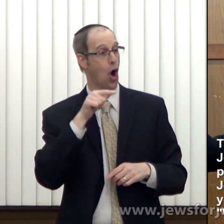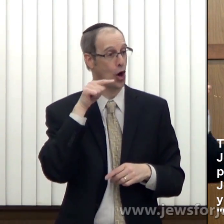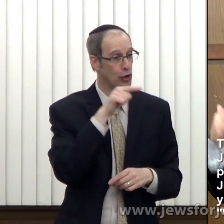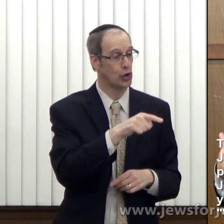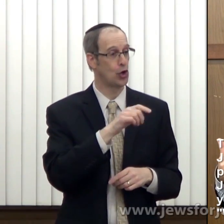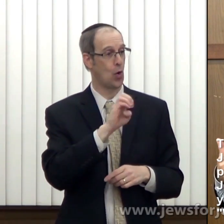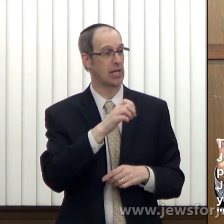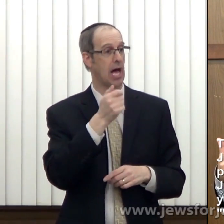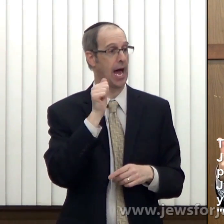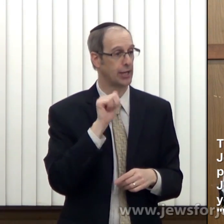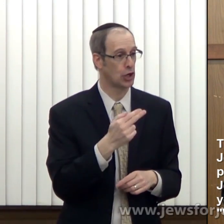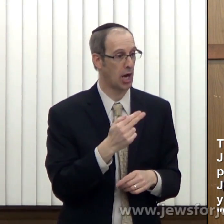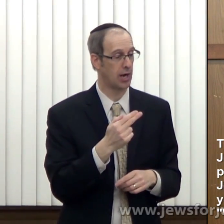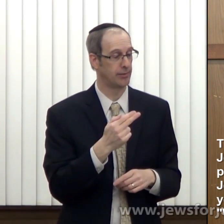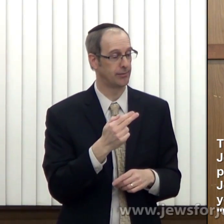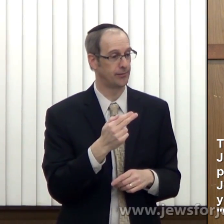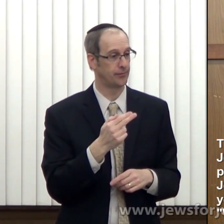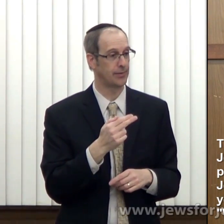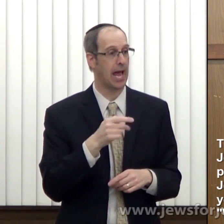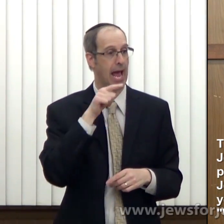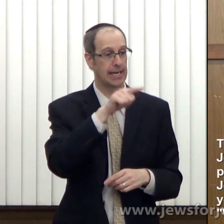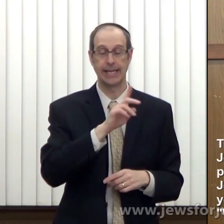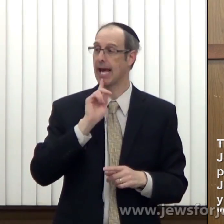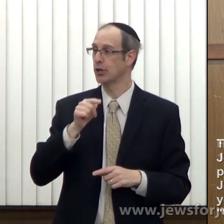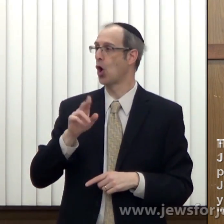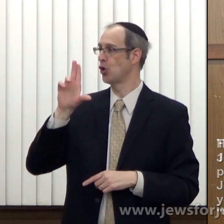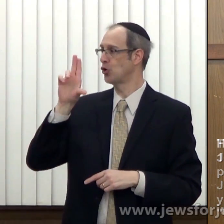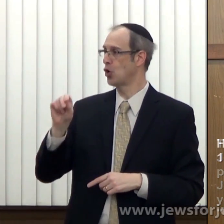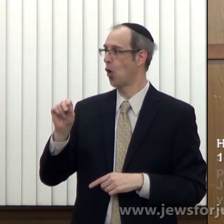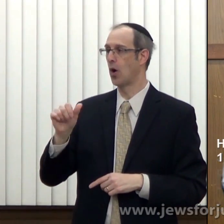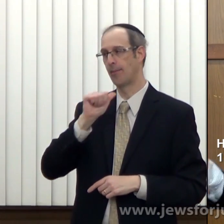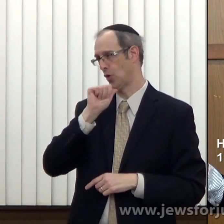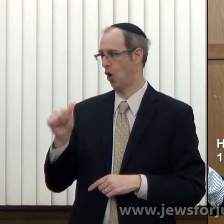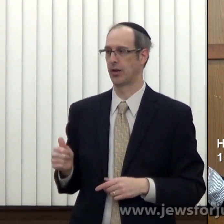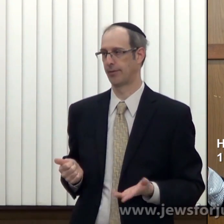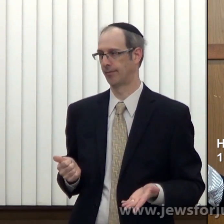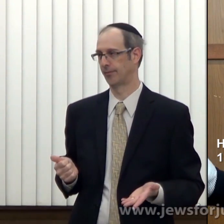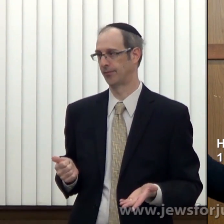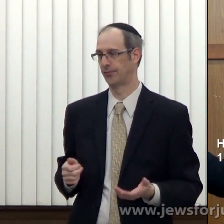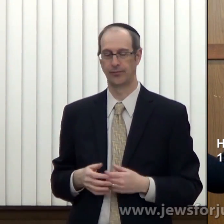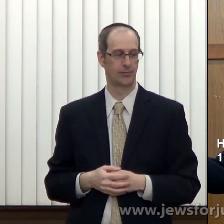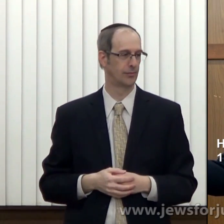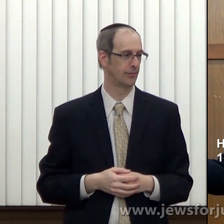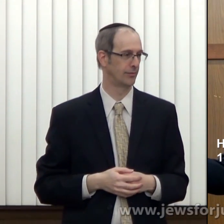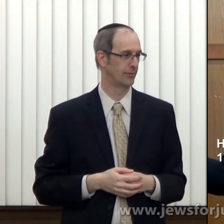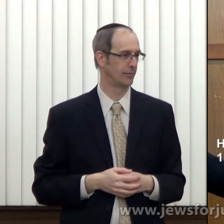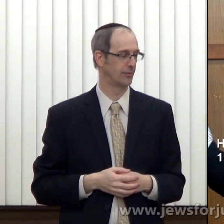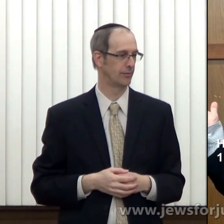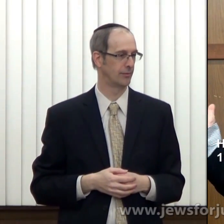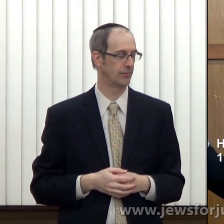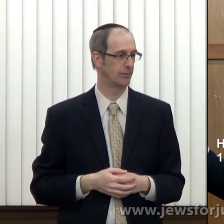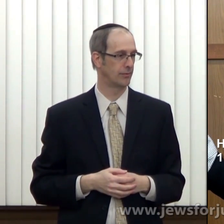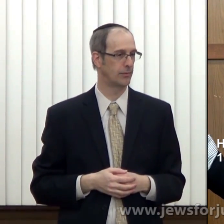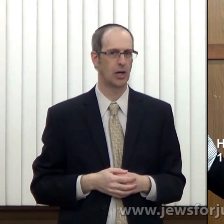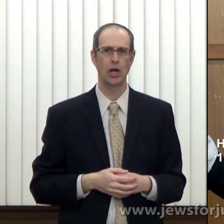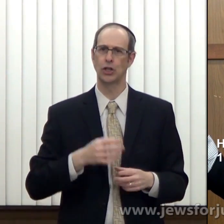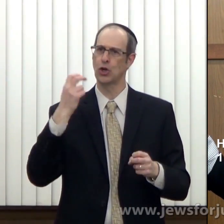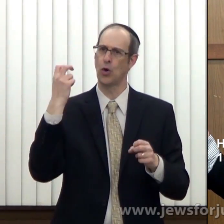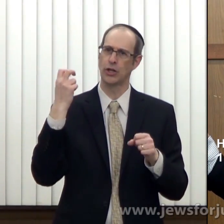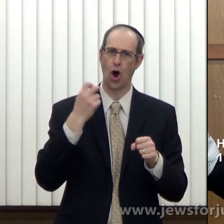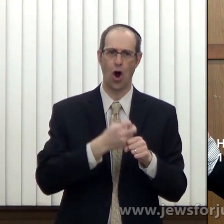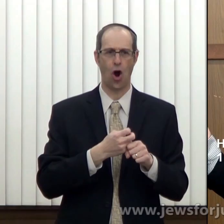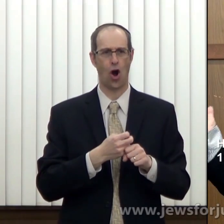you Elijah? And he says, no, I am not. So it's very hard